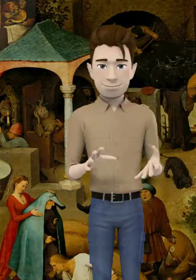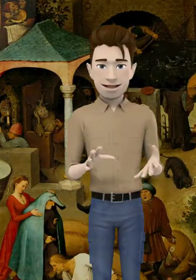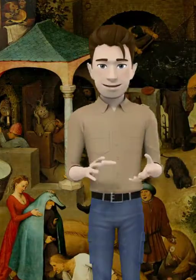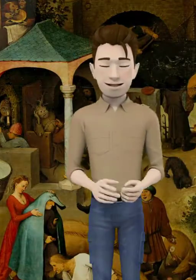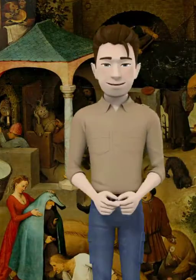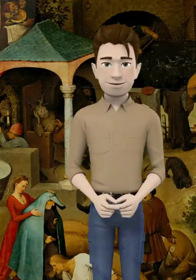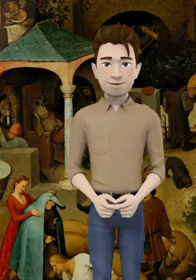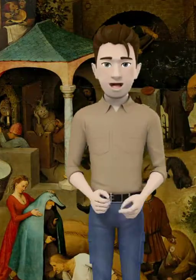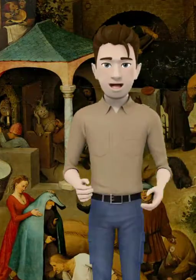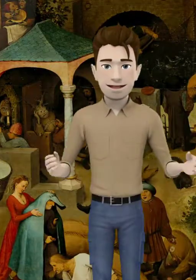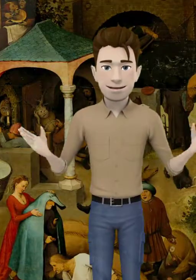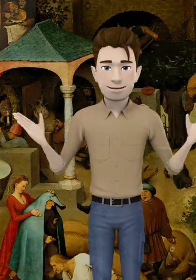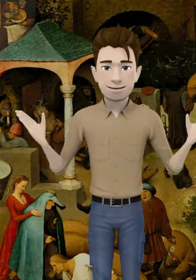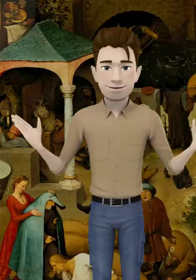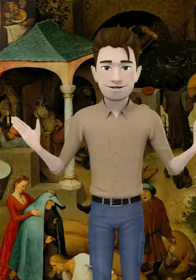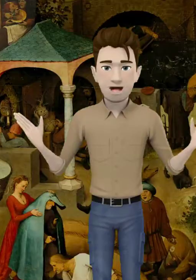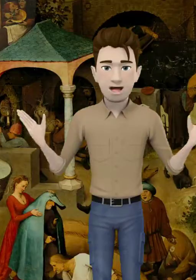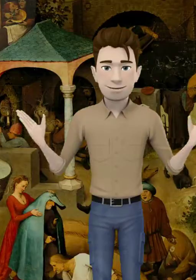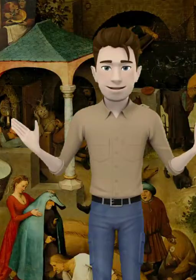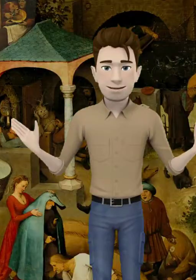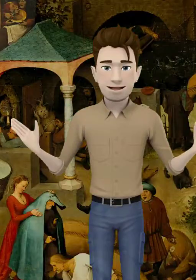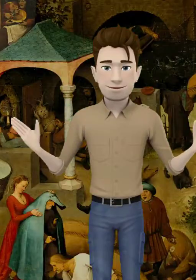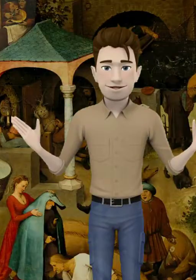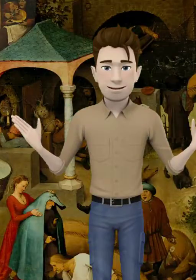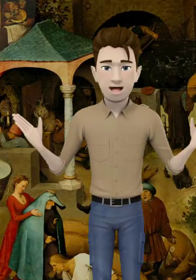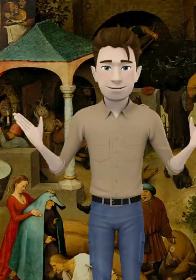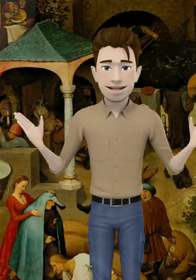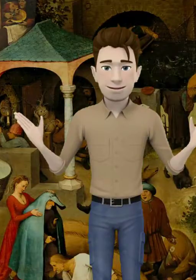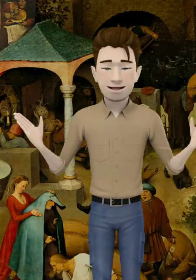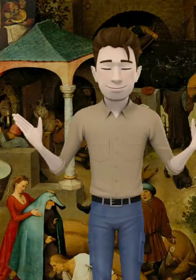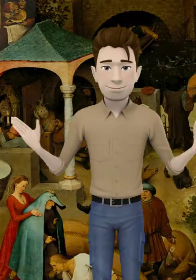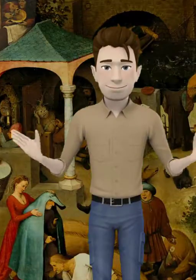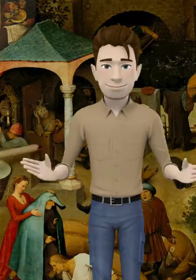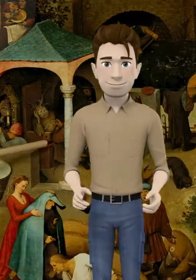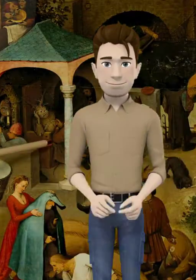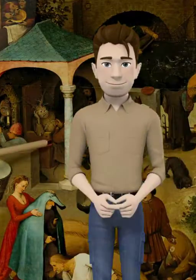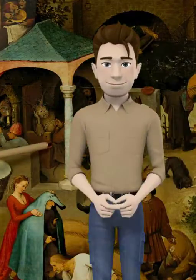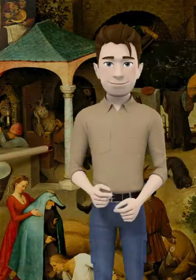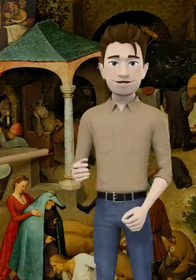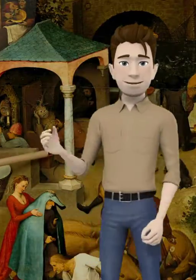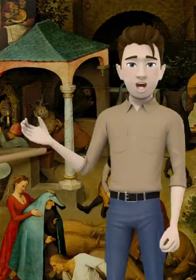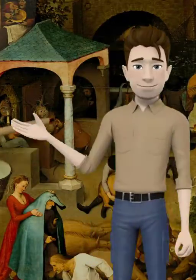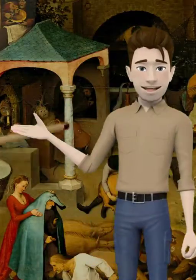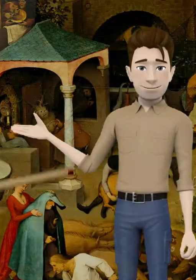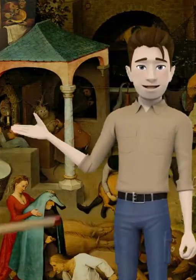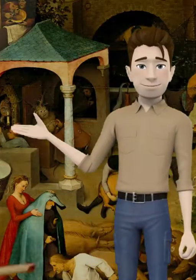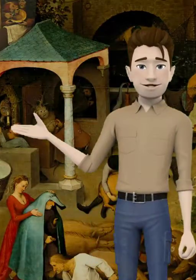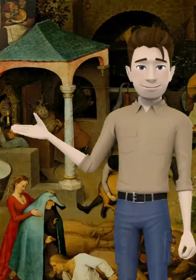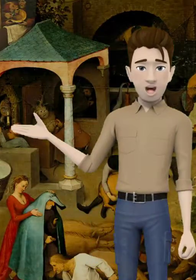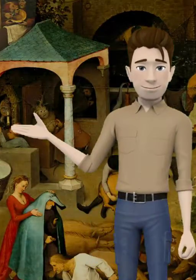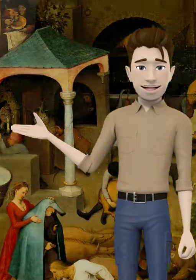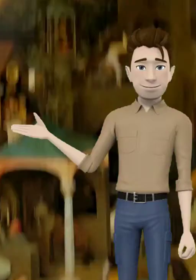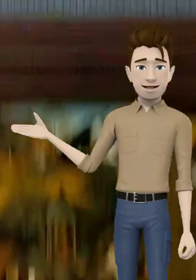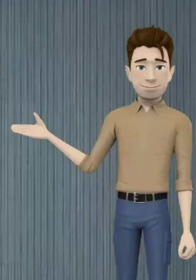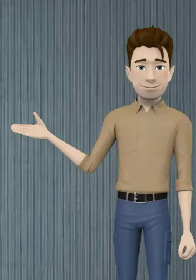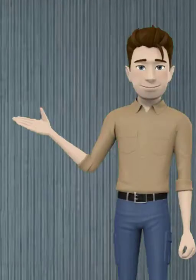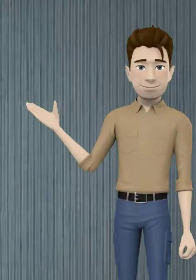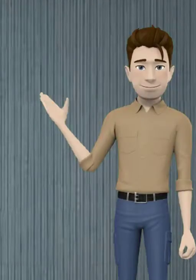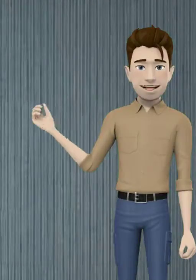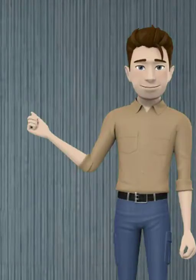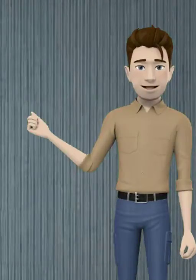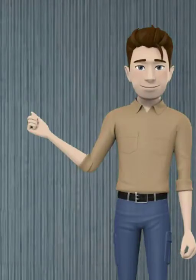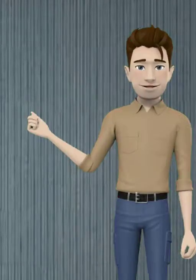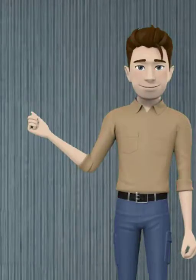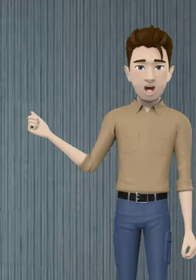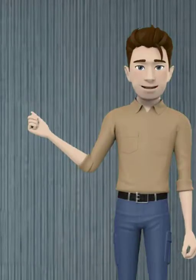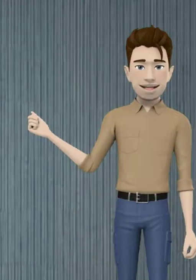pillar. Importantly, the painting is not an attack on just a few unusually awful people. It's a picture of parts of all of